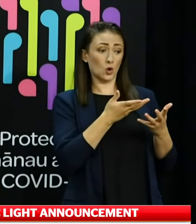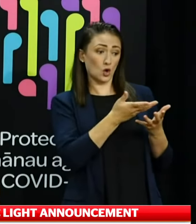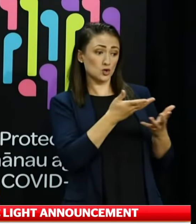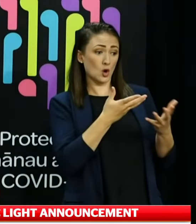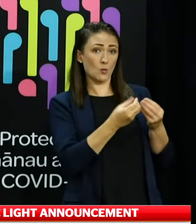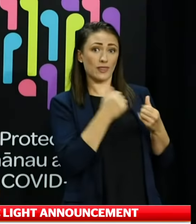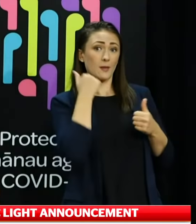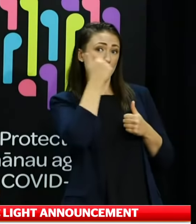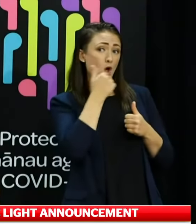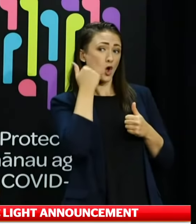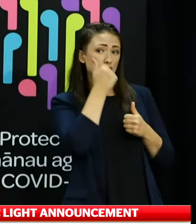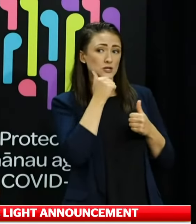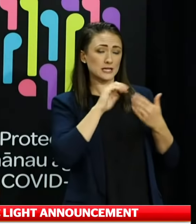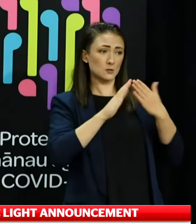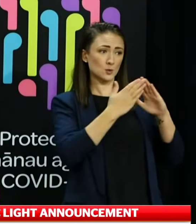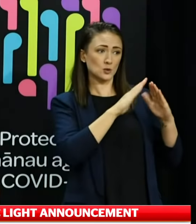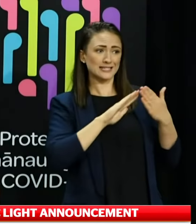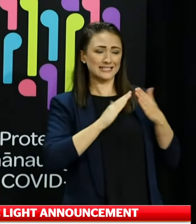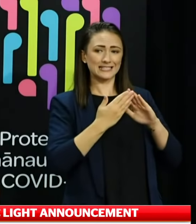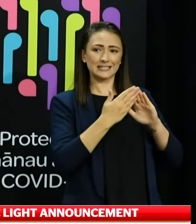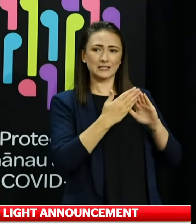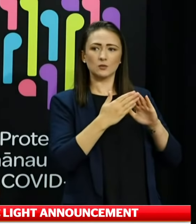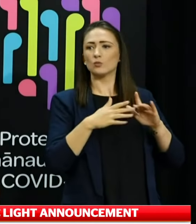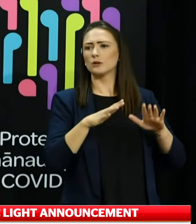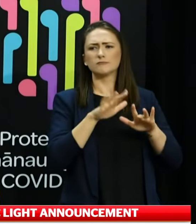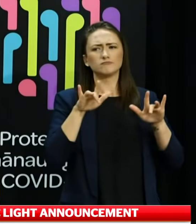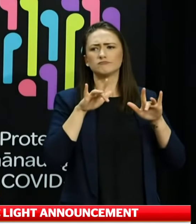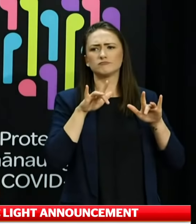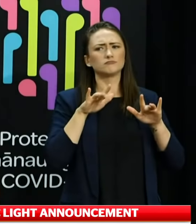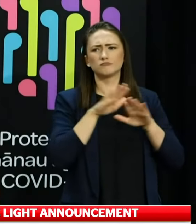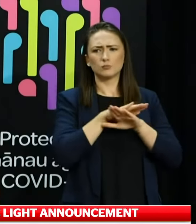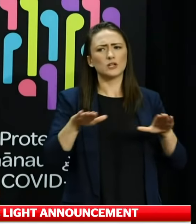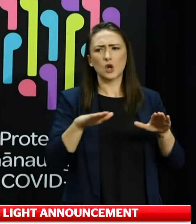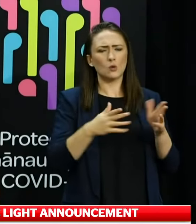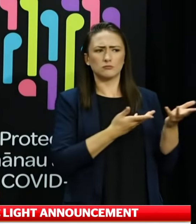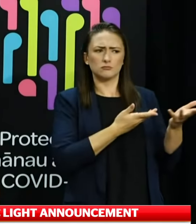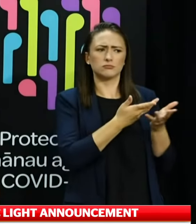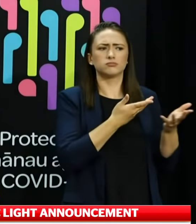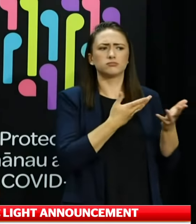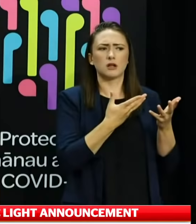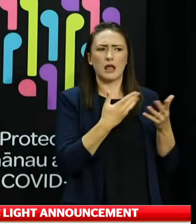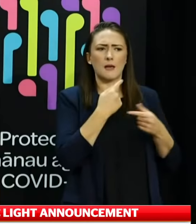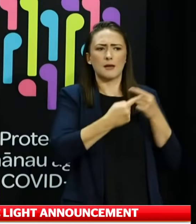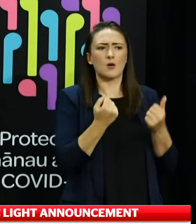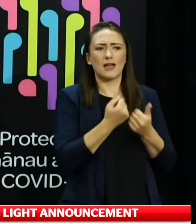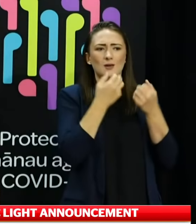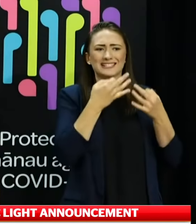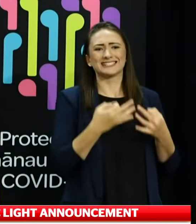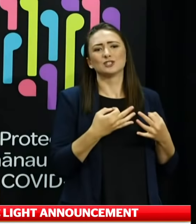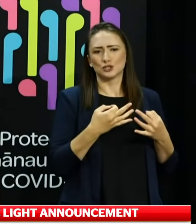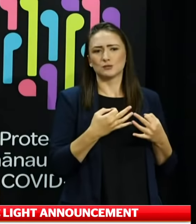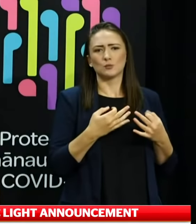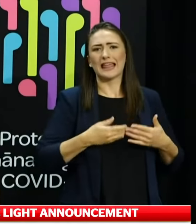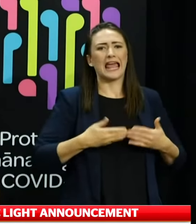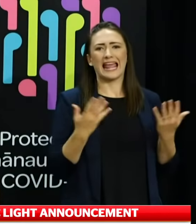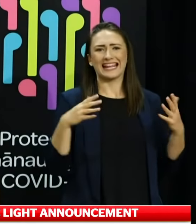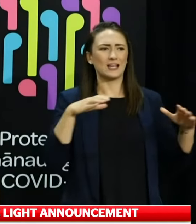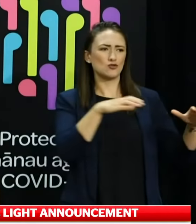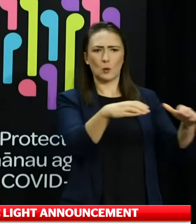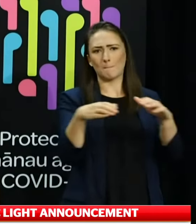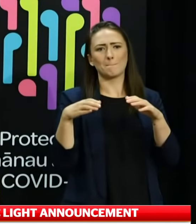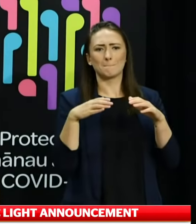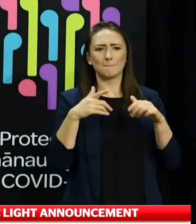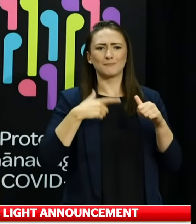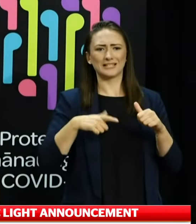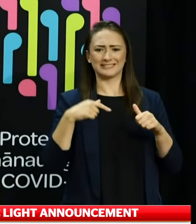there hasn't been consultation around these sorts of decisions with any of the groups that we would normally consult with